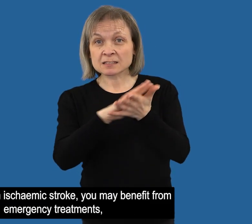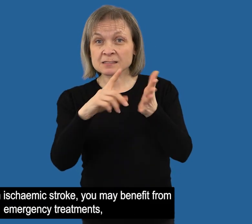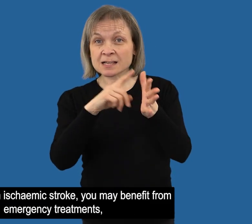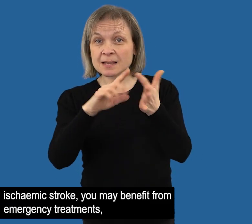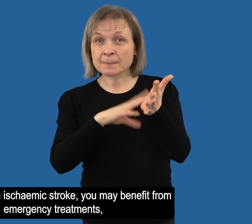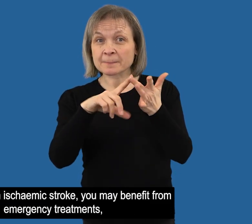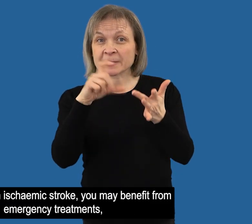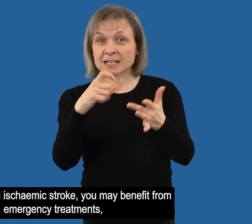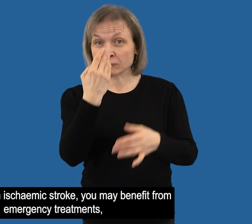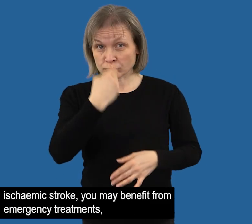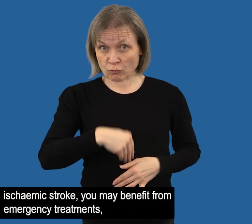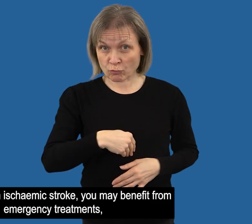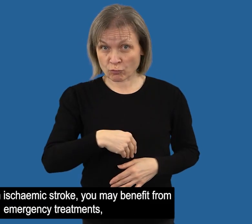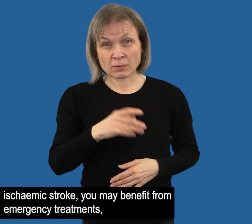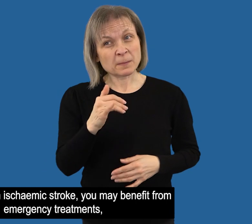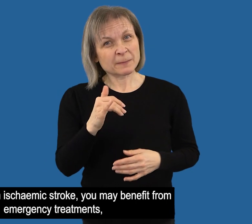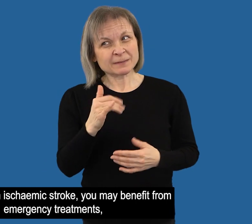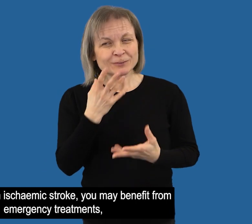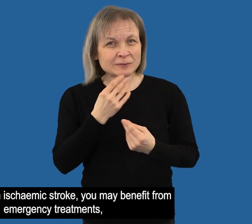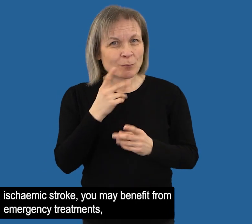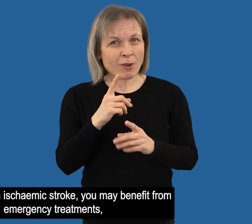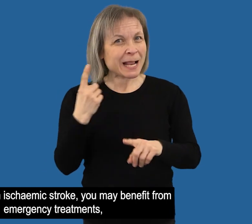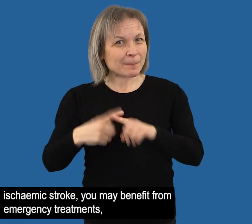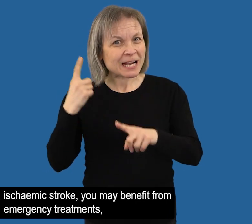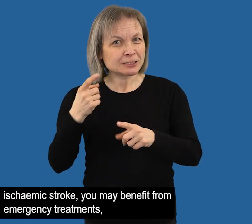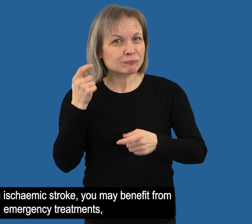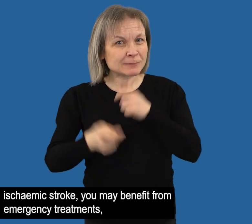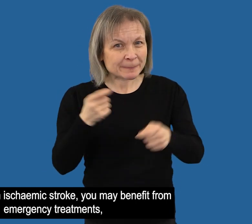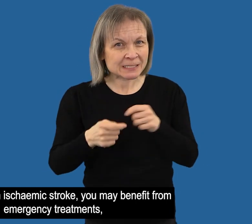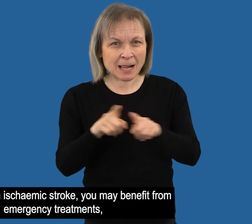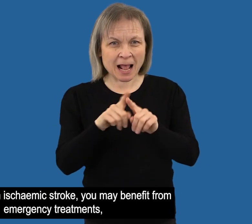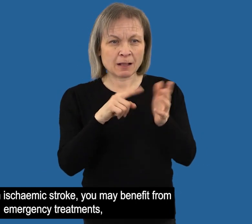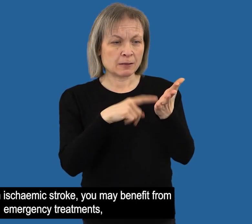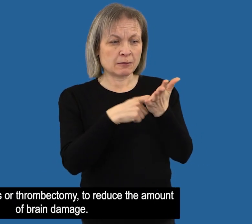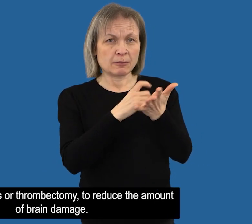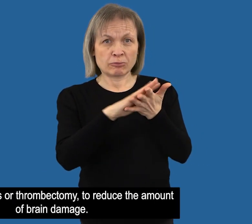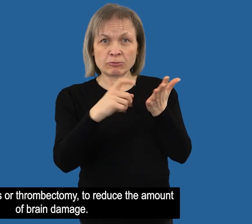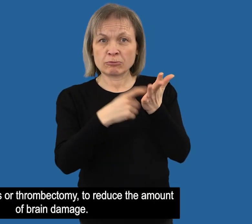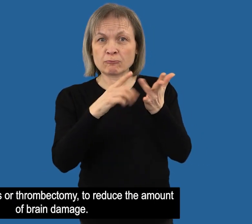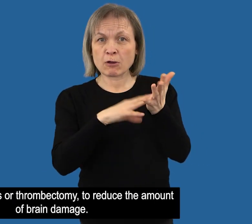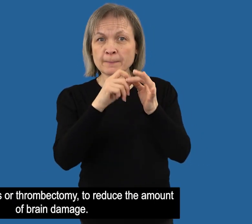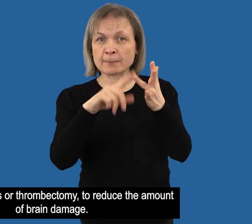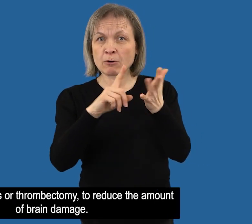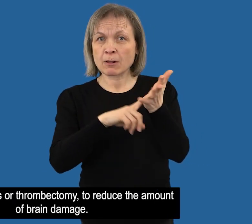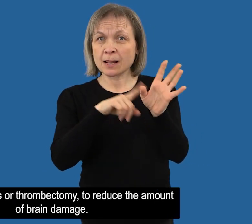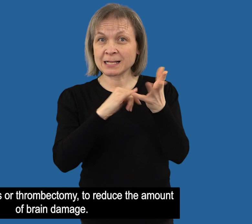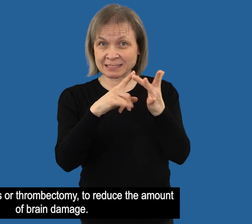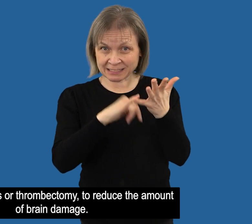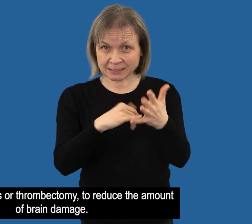If you've had an ischemic stroke, you may benefit from emergency treatments like thrombolysis or thrombectomy